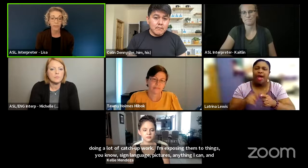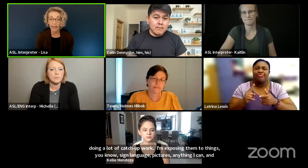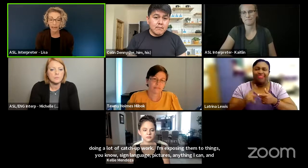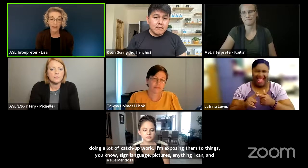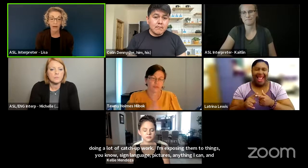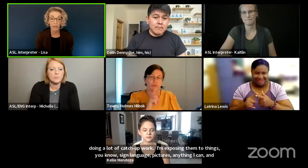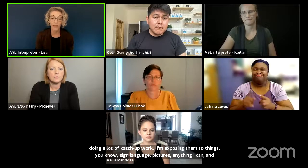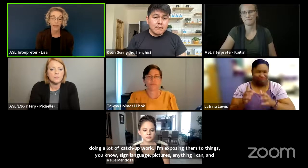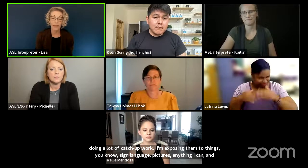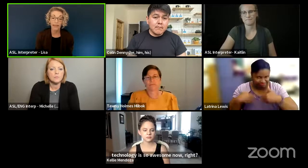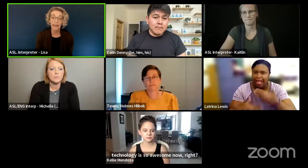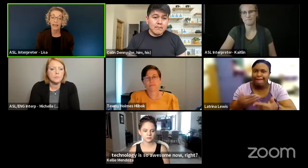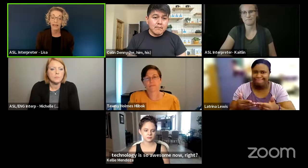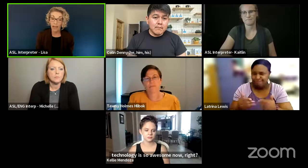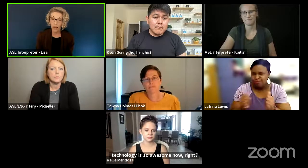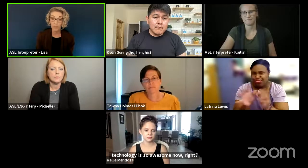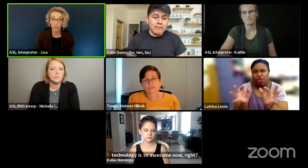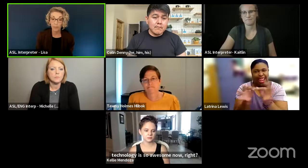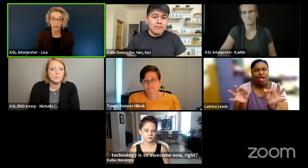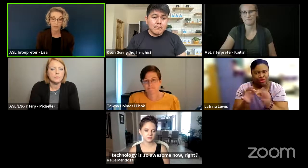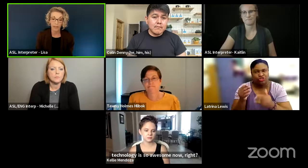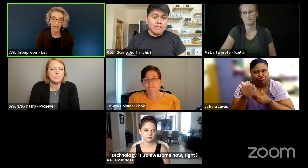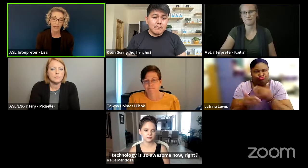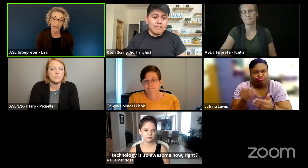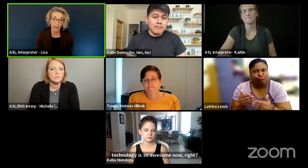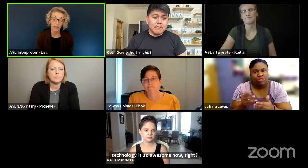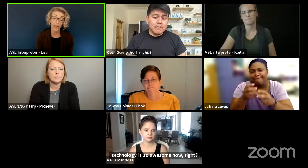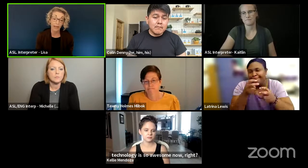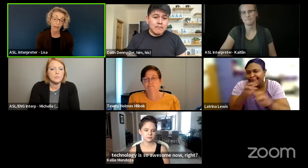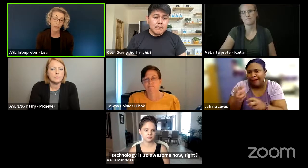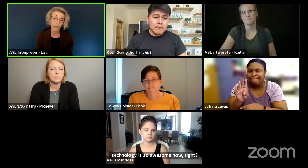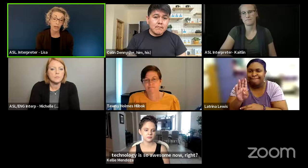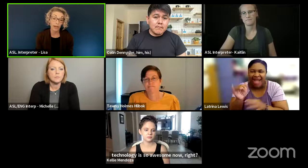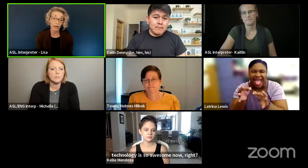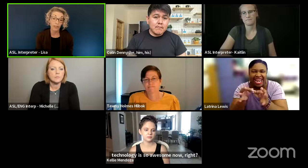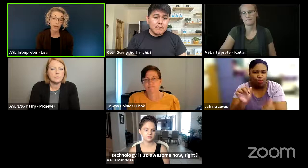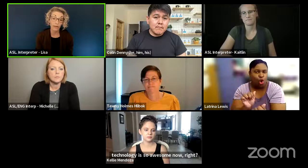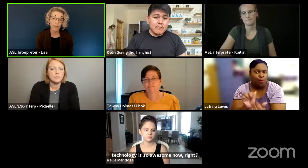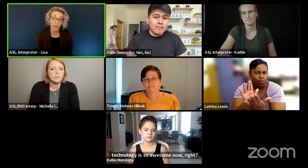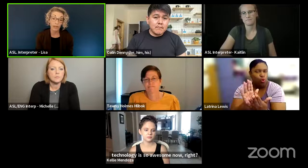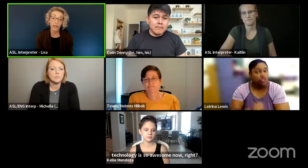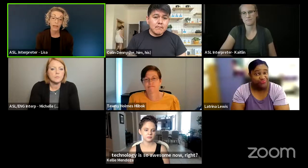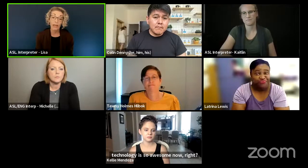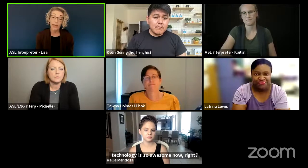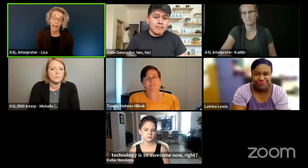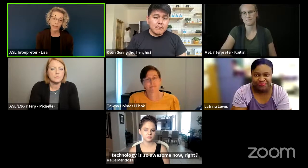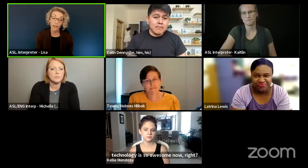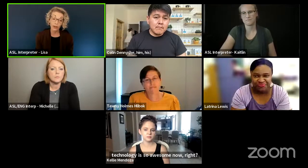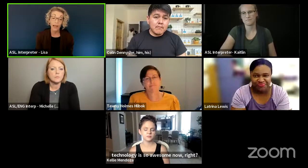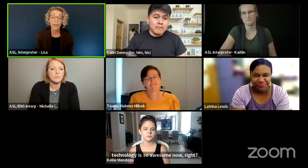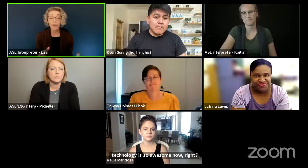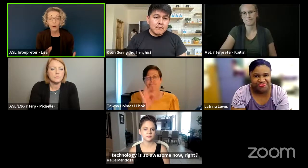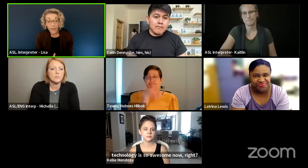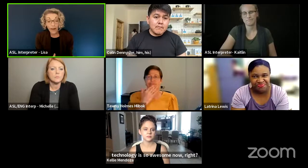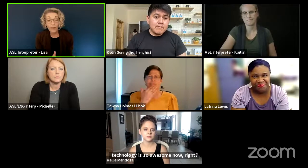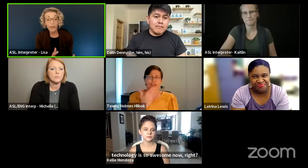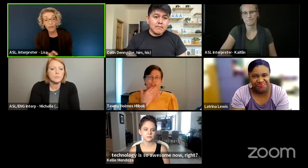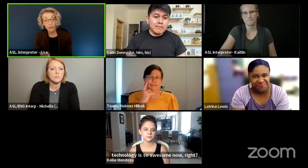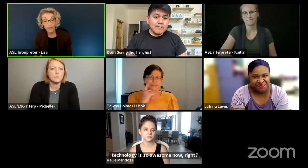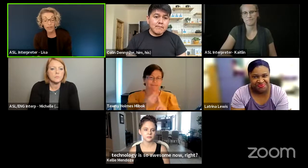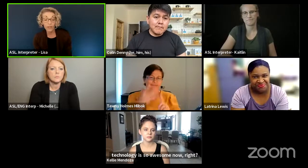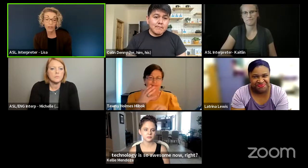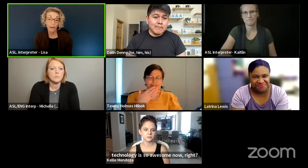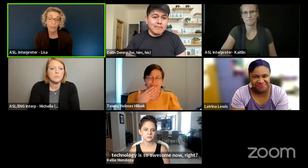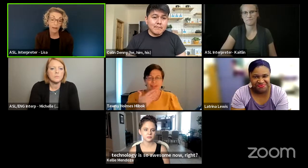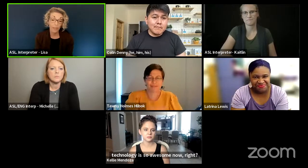like. We can play around with things to help expose them to that language. And it helps with their language acquisition. And from there, then